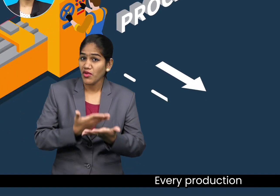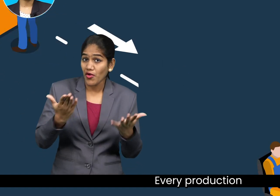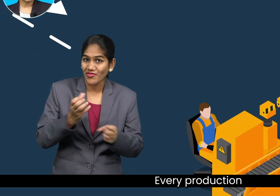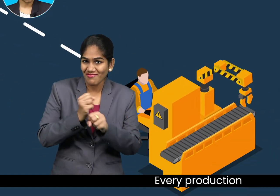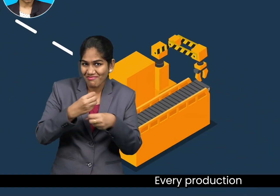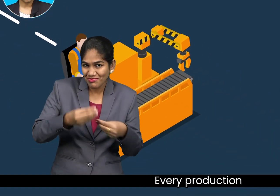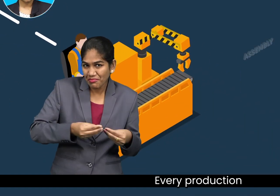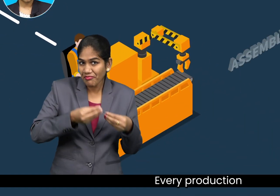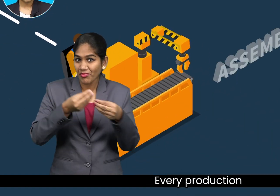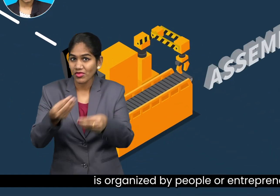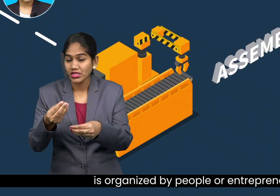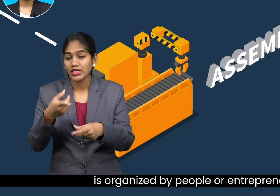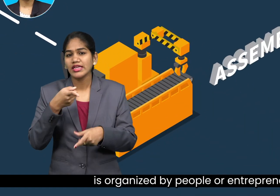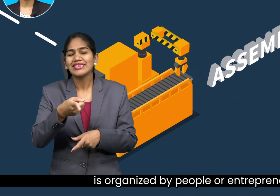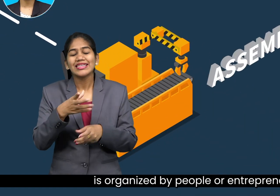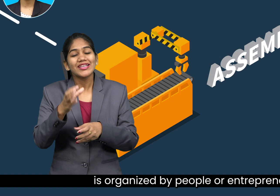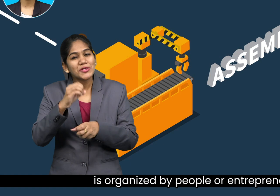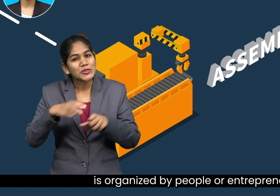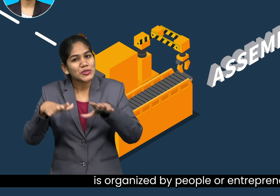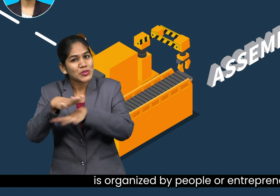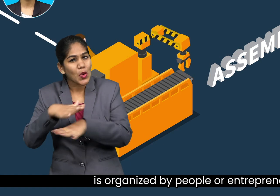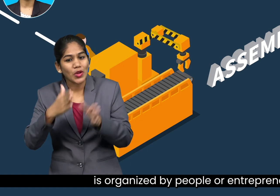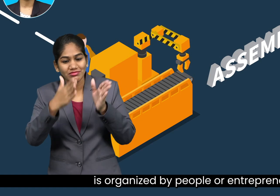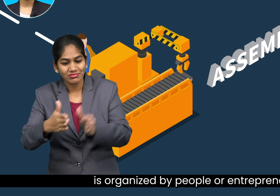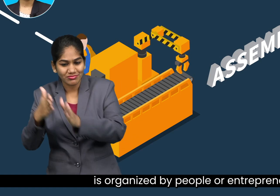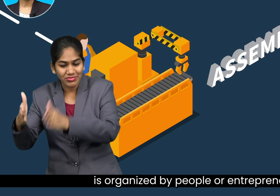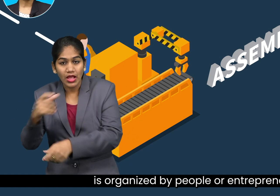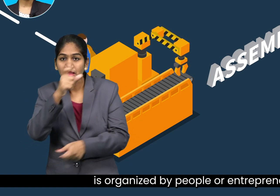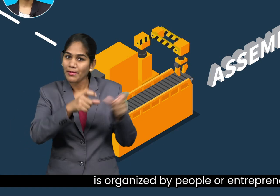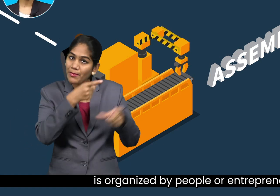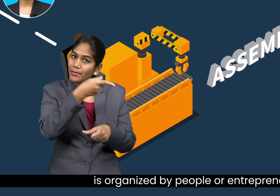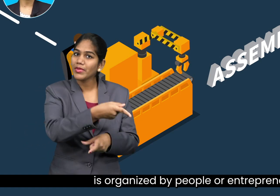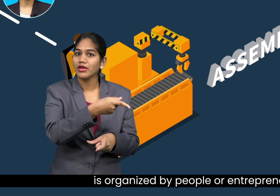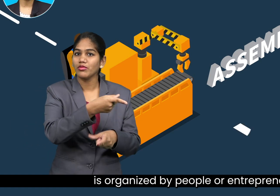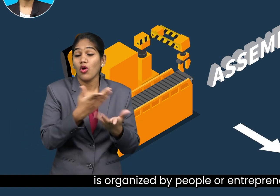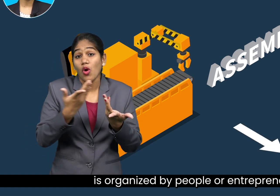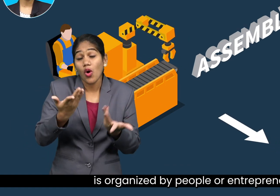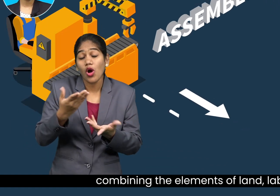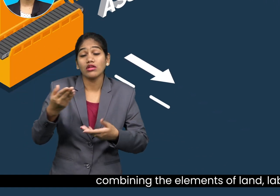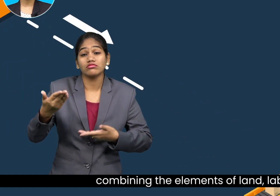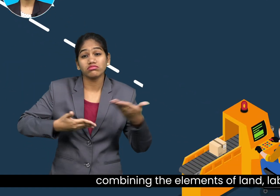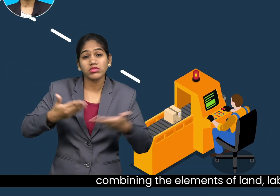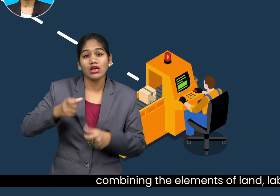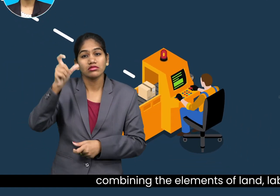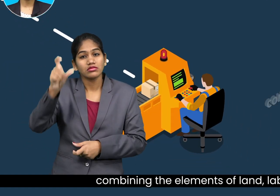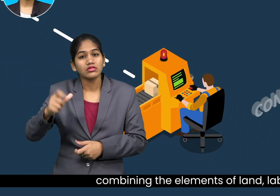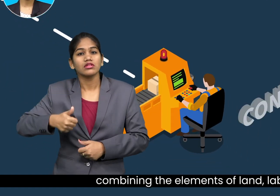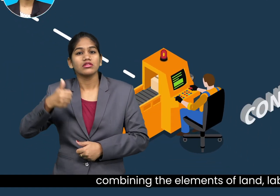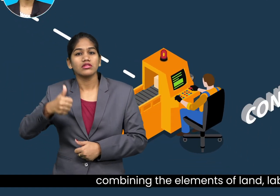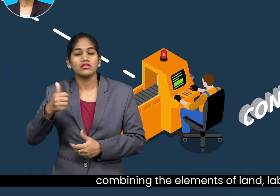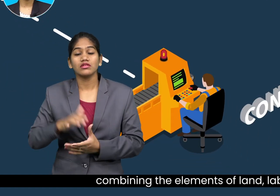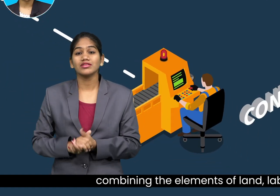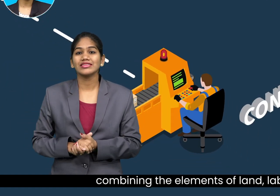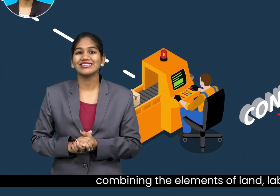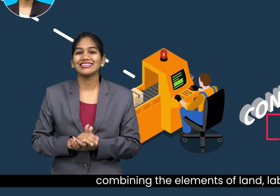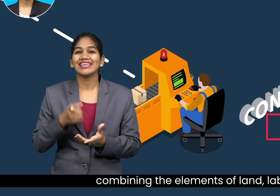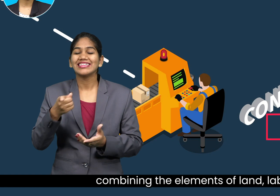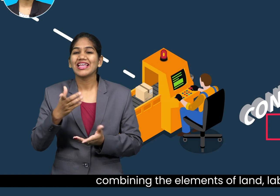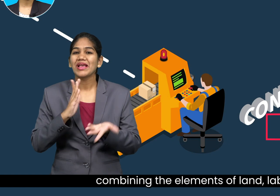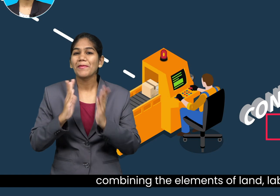Every production is organized by people or entrepreneurs combining the elements of